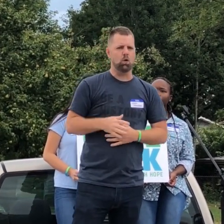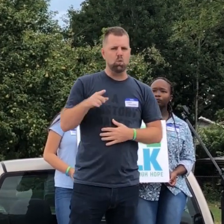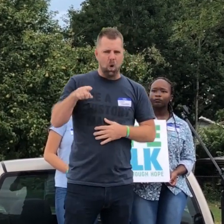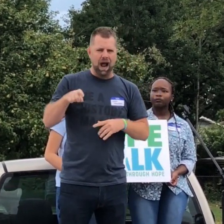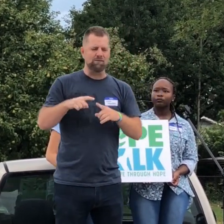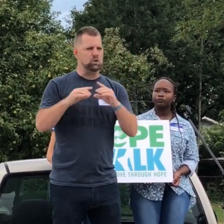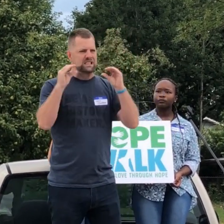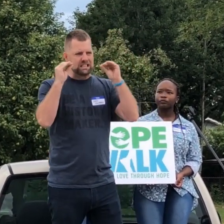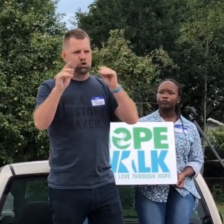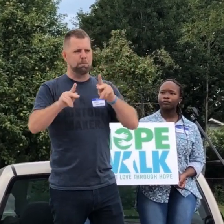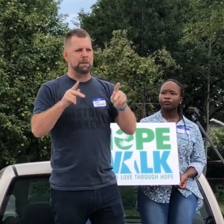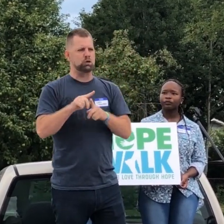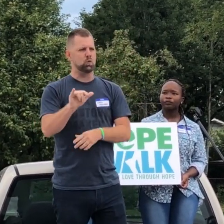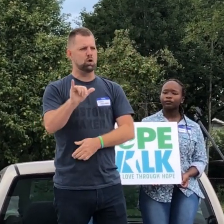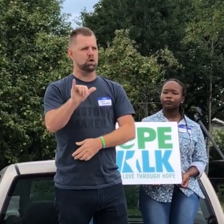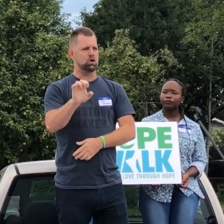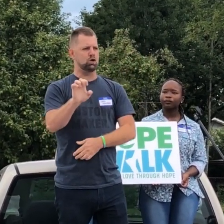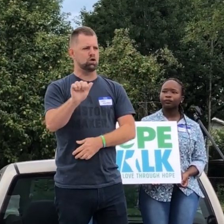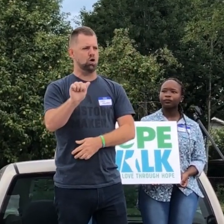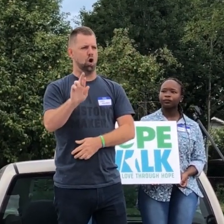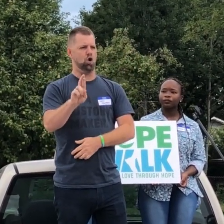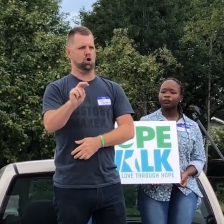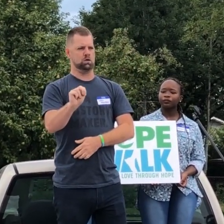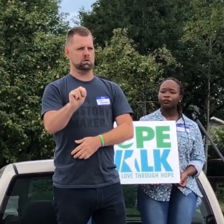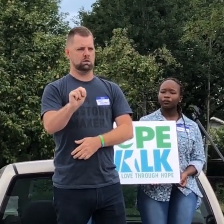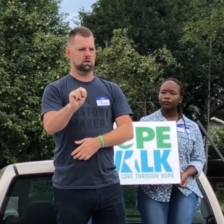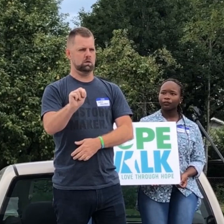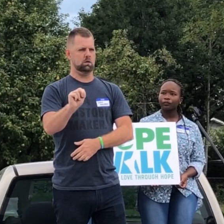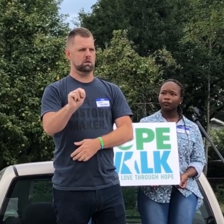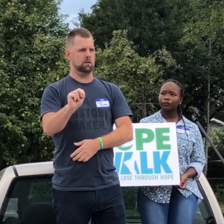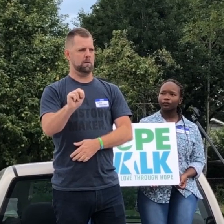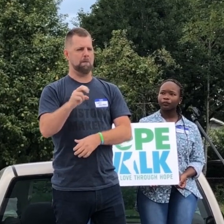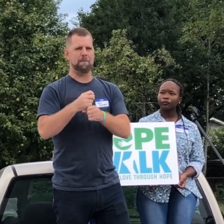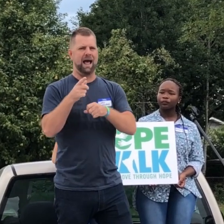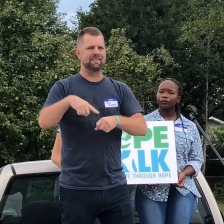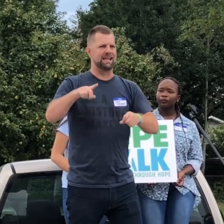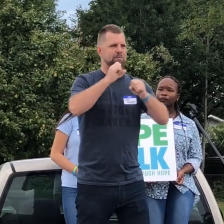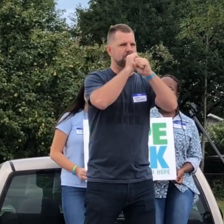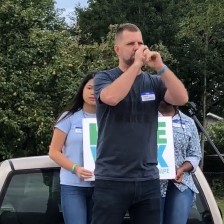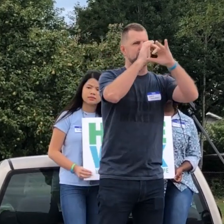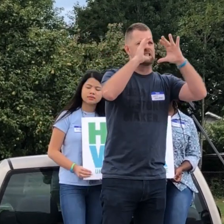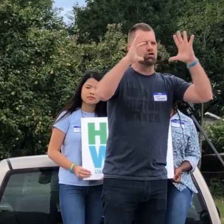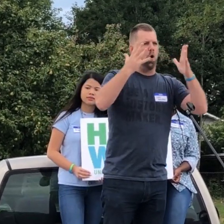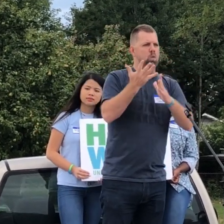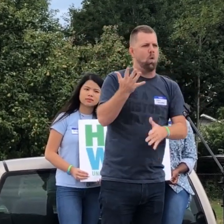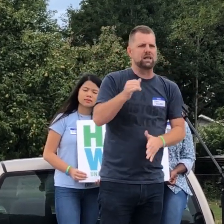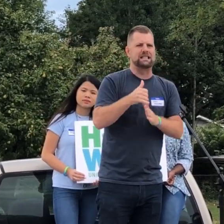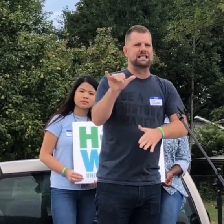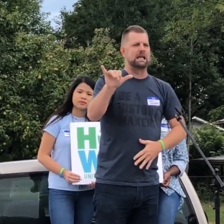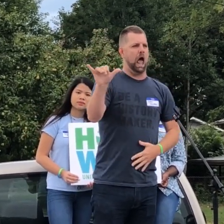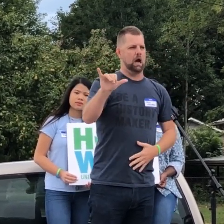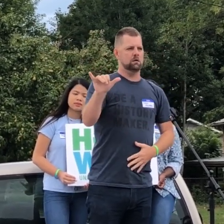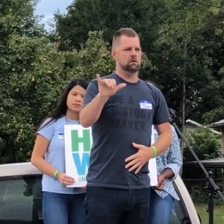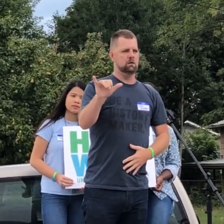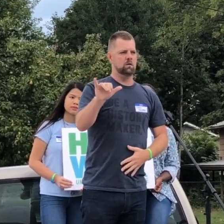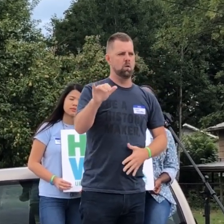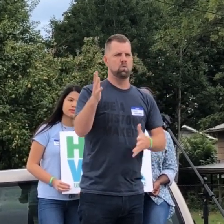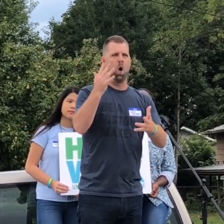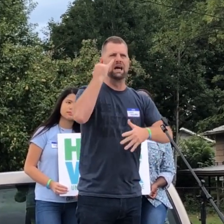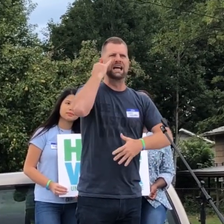And one of the most essential things that I've learned is people are yearning for something. They want a vision of what